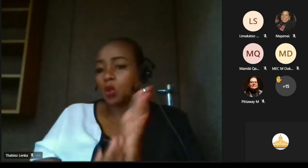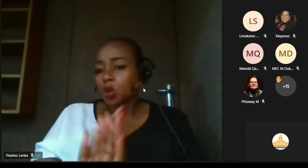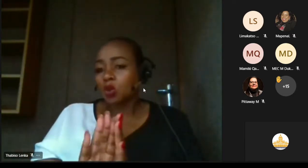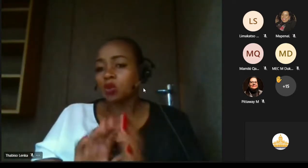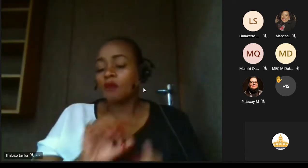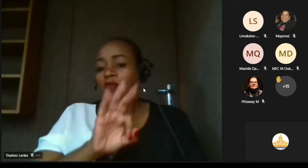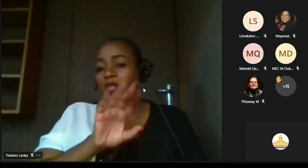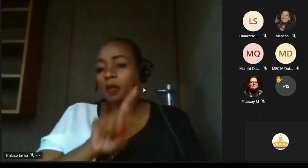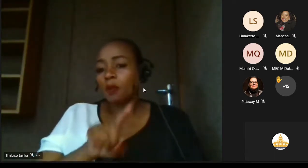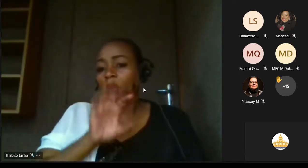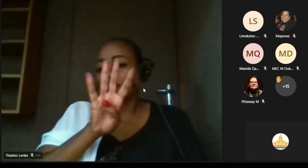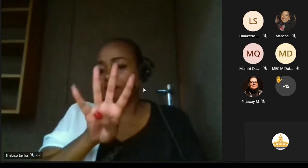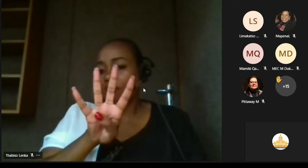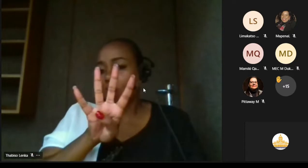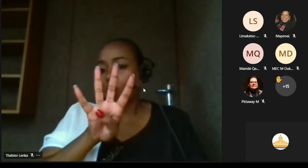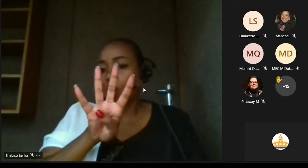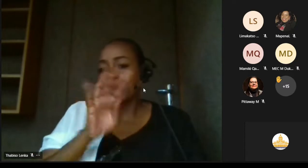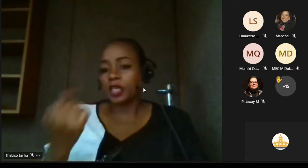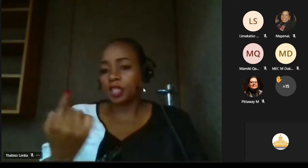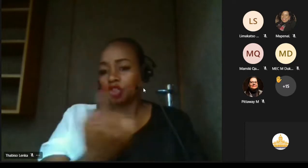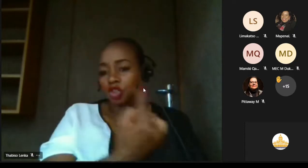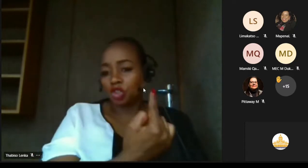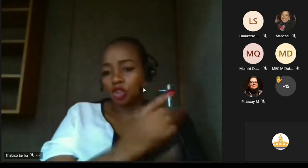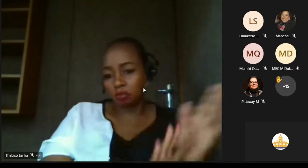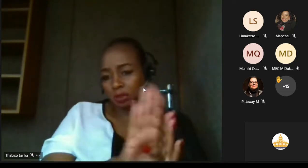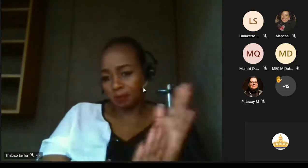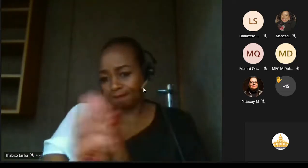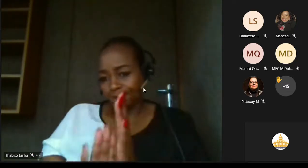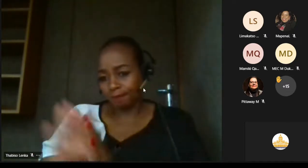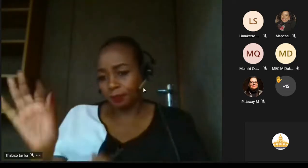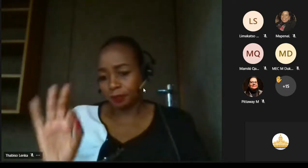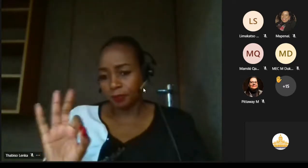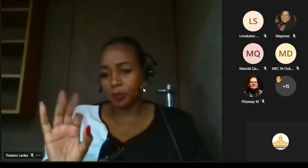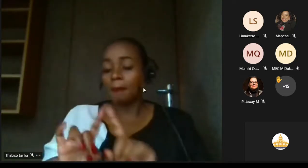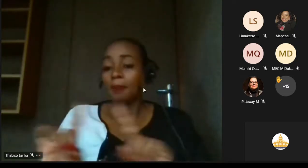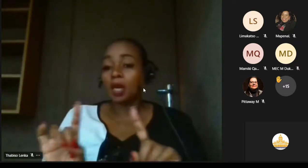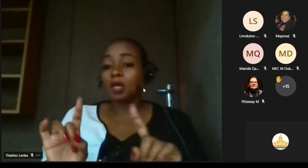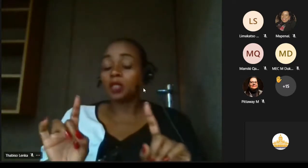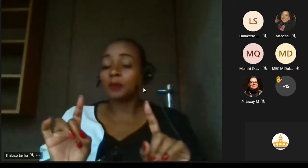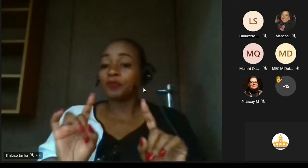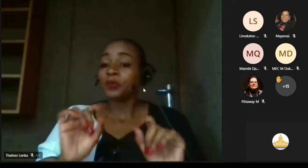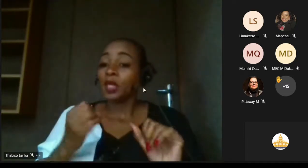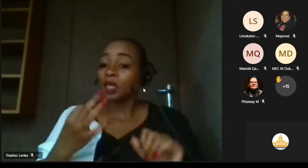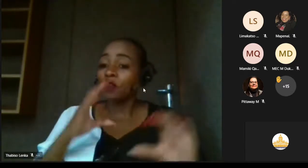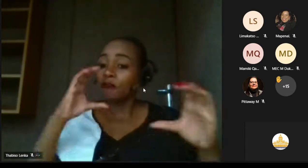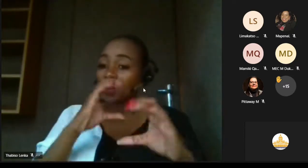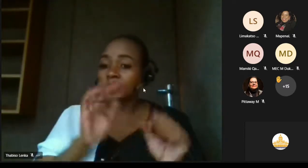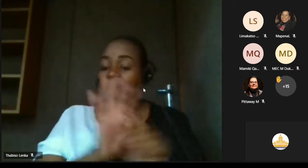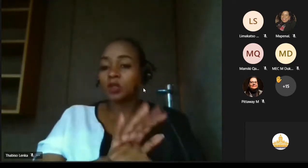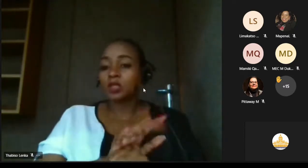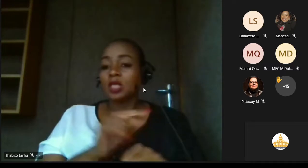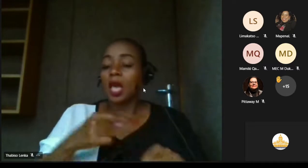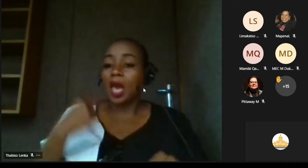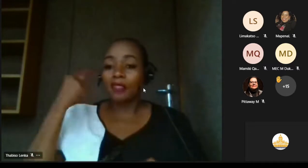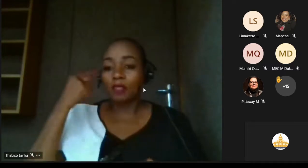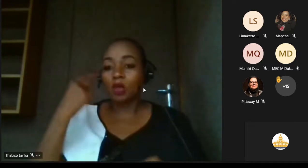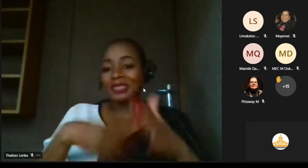growth of 3.4% each. Given the national and the provincial outlook, Honourable Speaker, I thought we'd indicate some of the